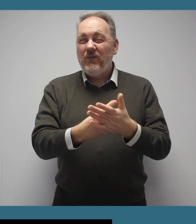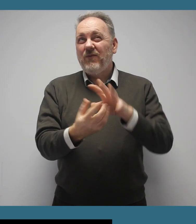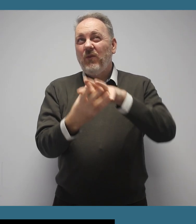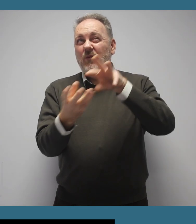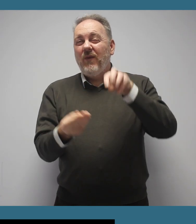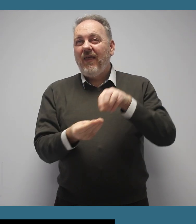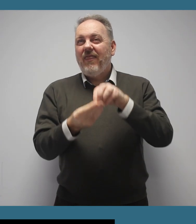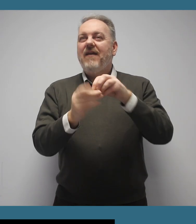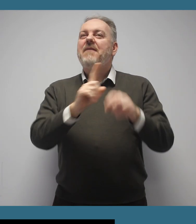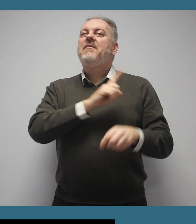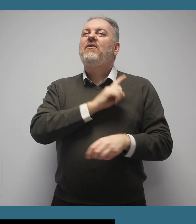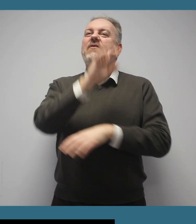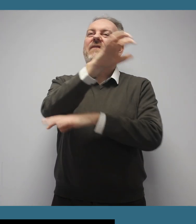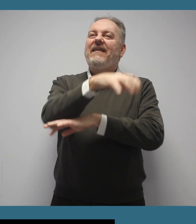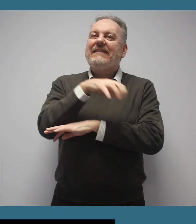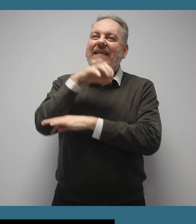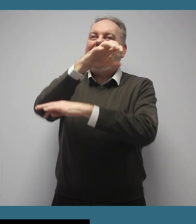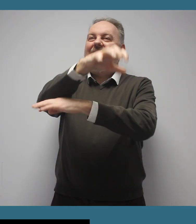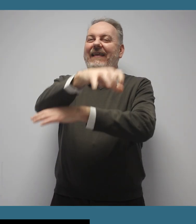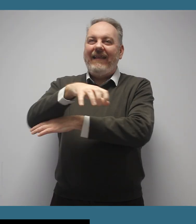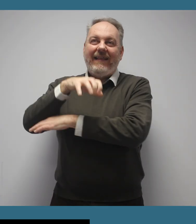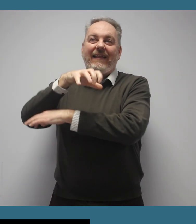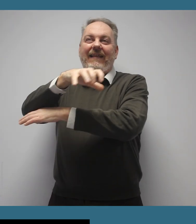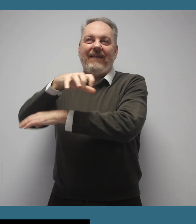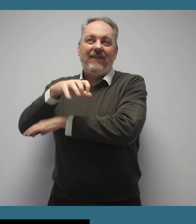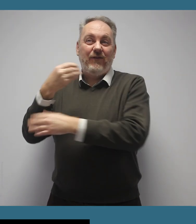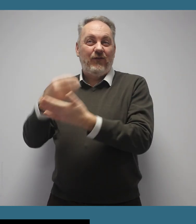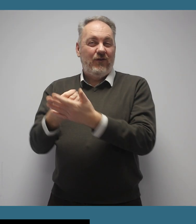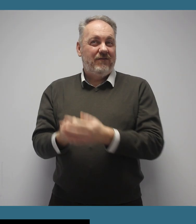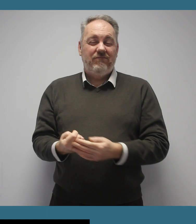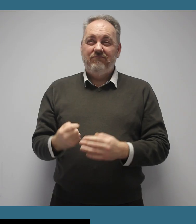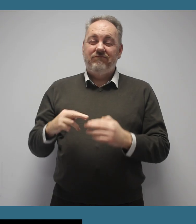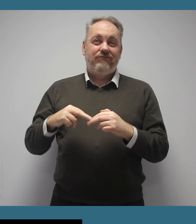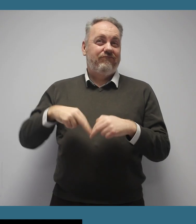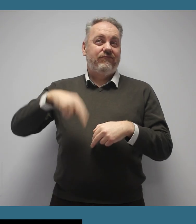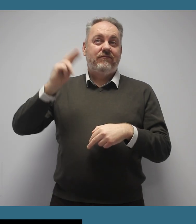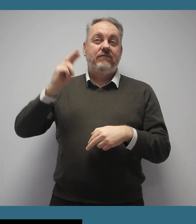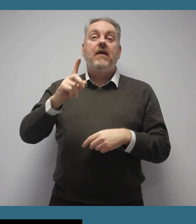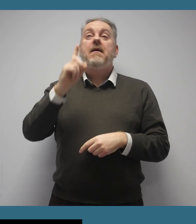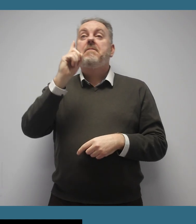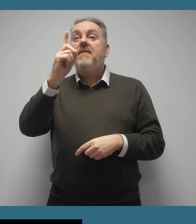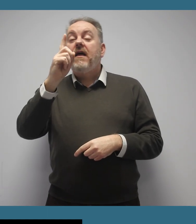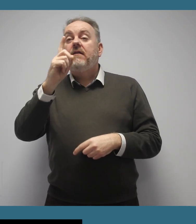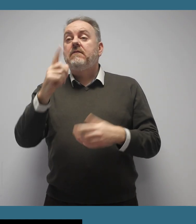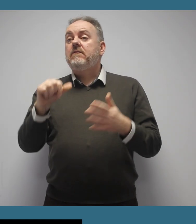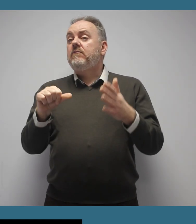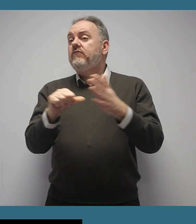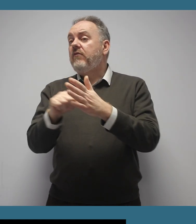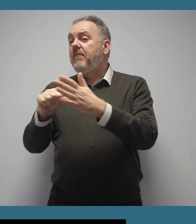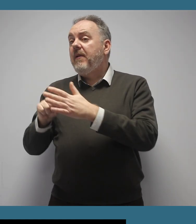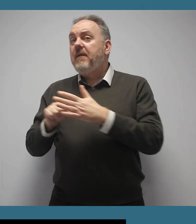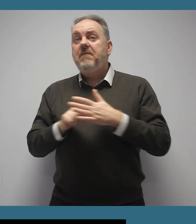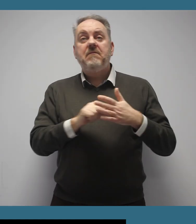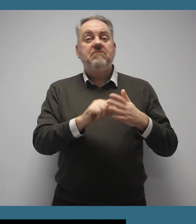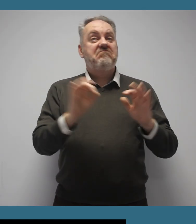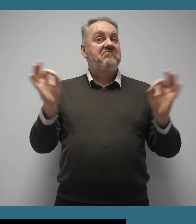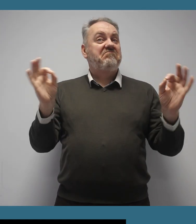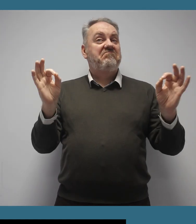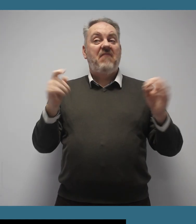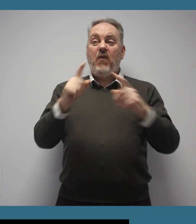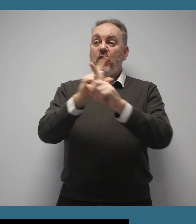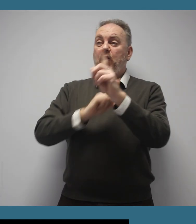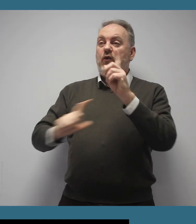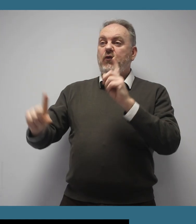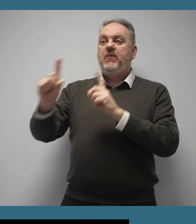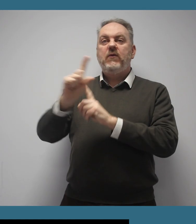the heavy engineering. But other than that, I would say I don't think there were barriers. I think there was a terrific response from the community